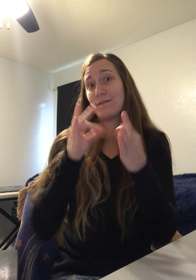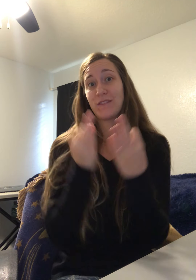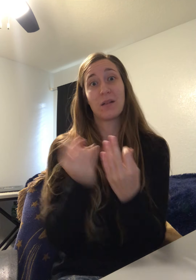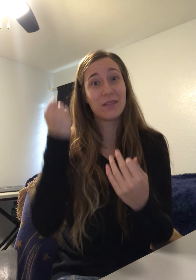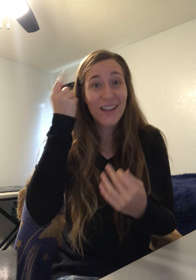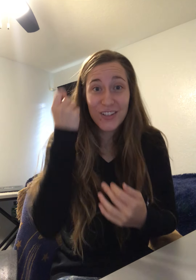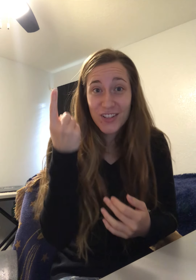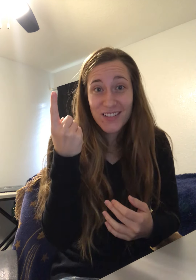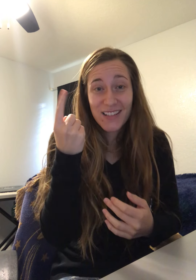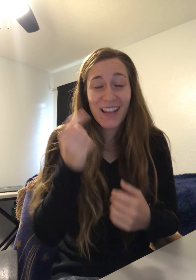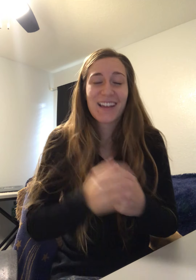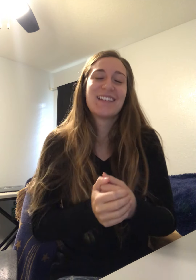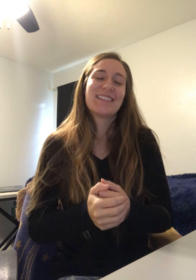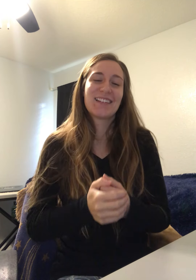self-love explodes. It's amazing.